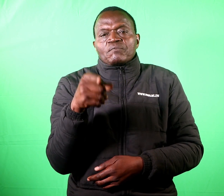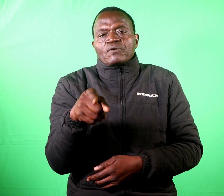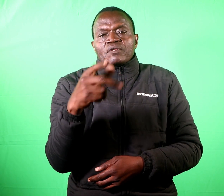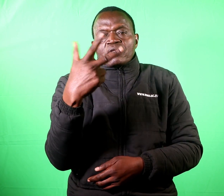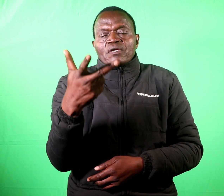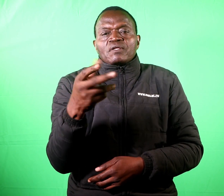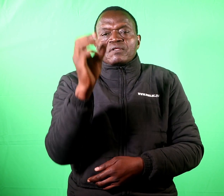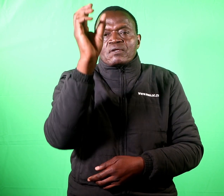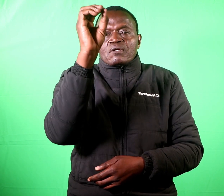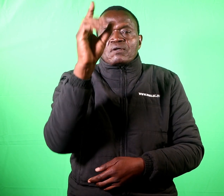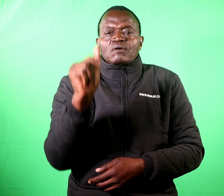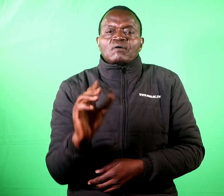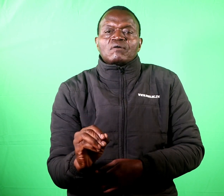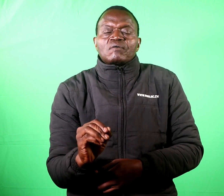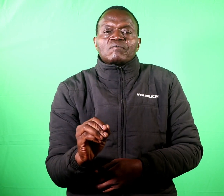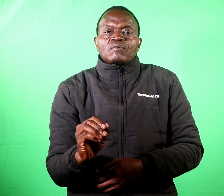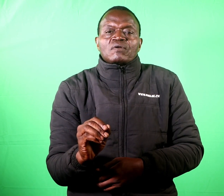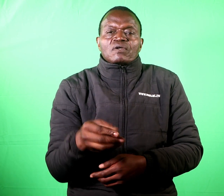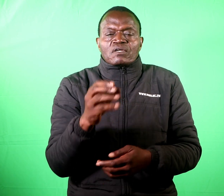15.8%, cash crop production